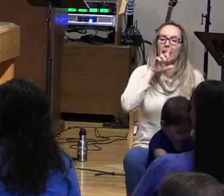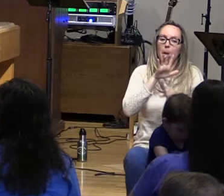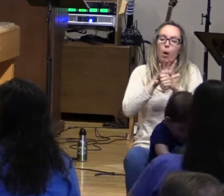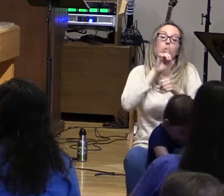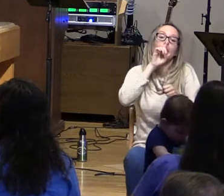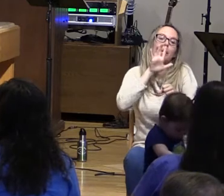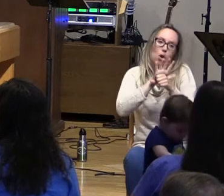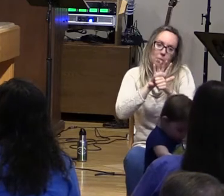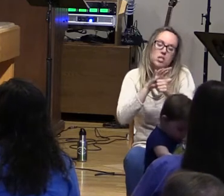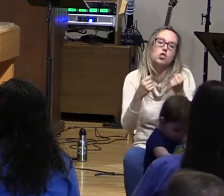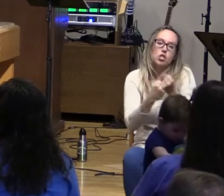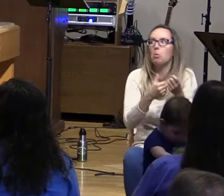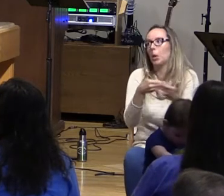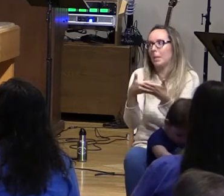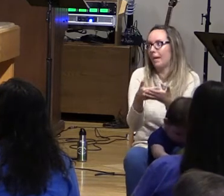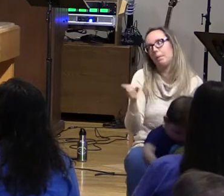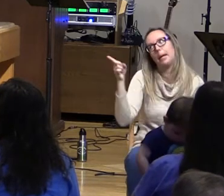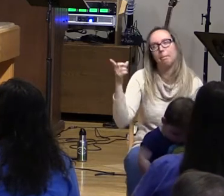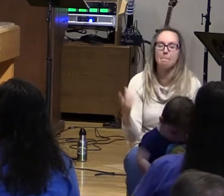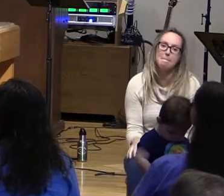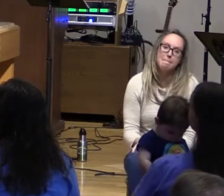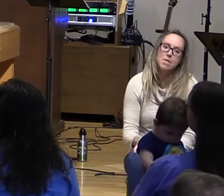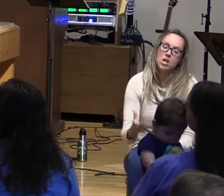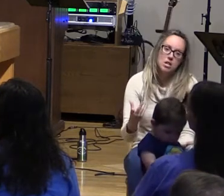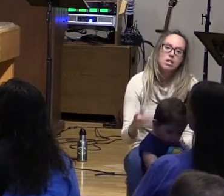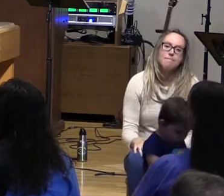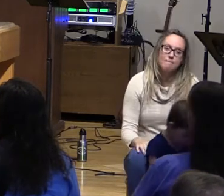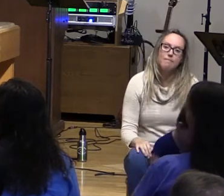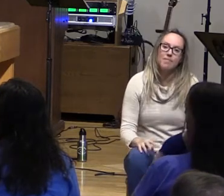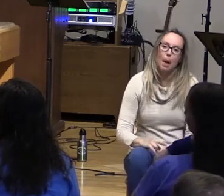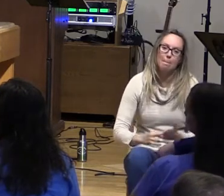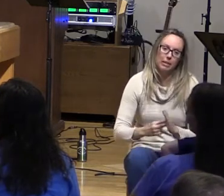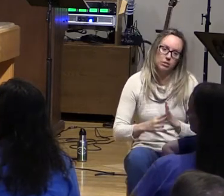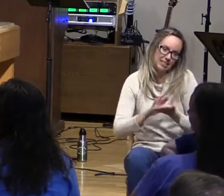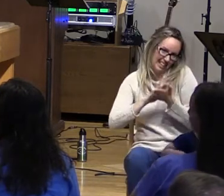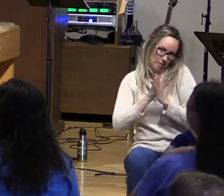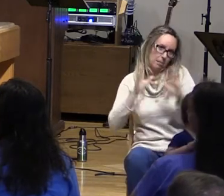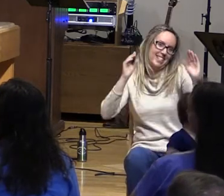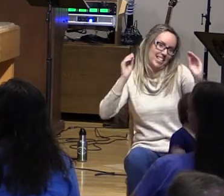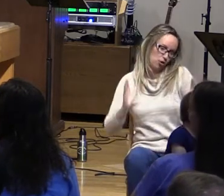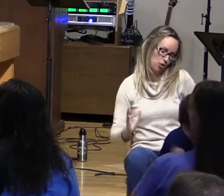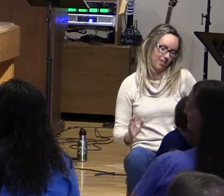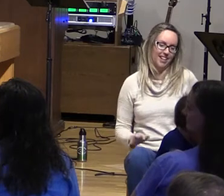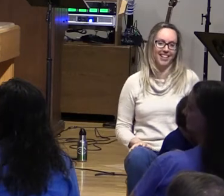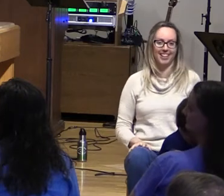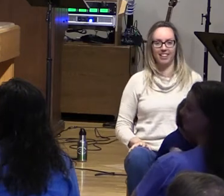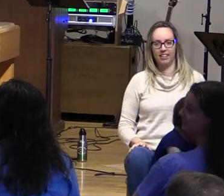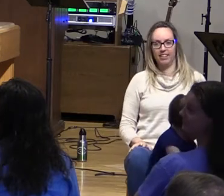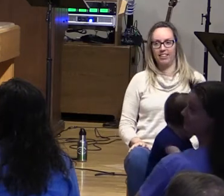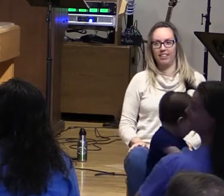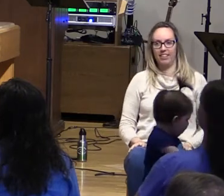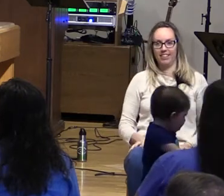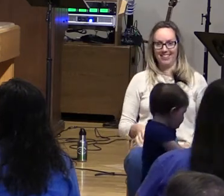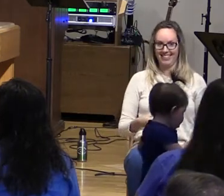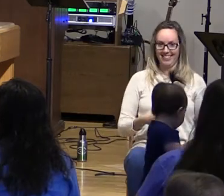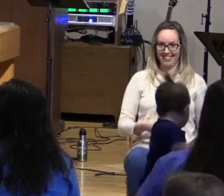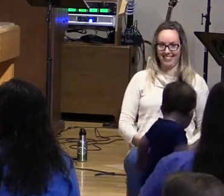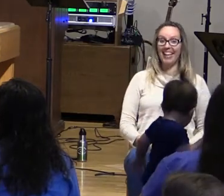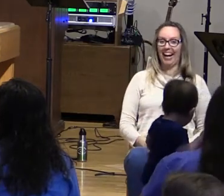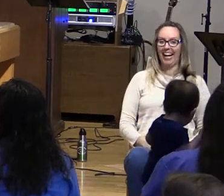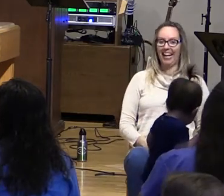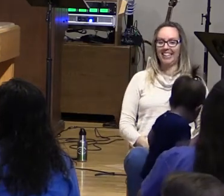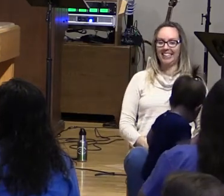support baby Faith in her discipleship, to raise her. And as we all well